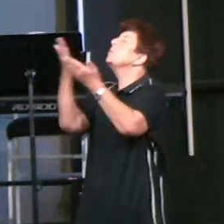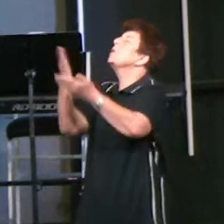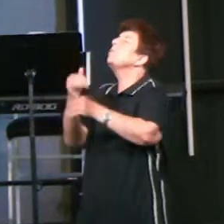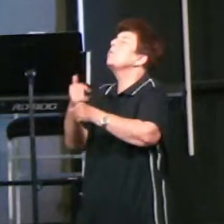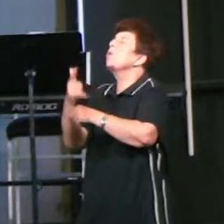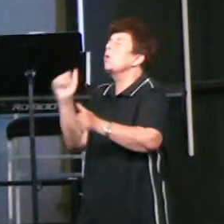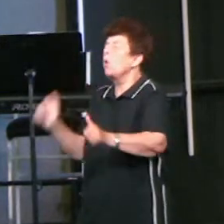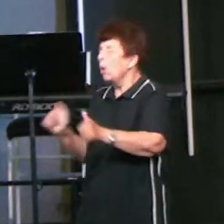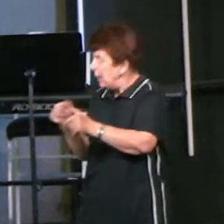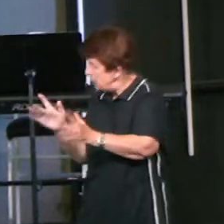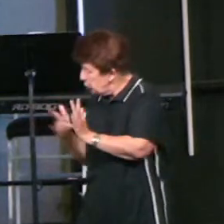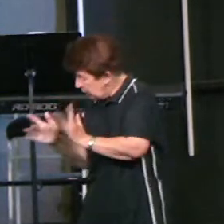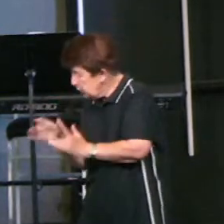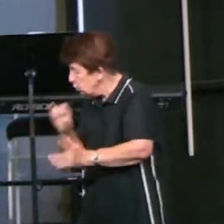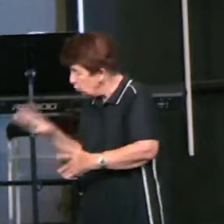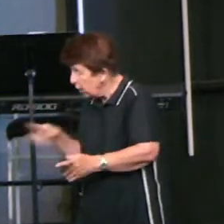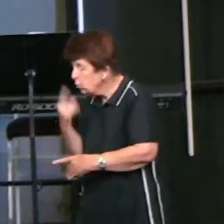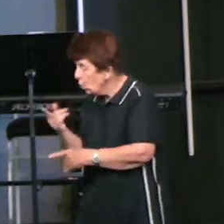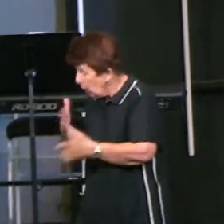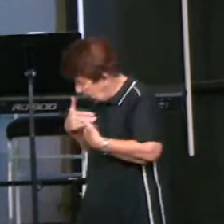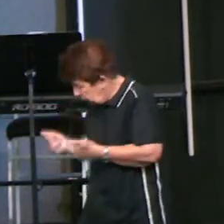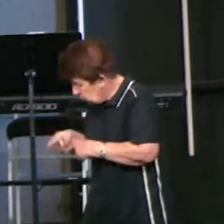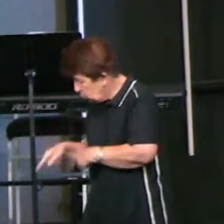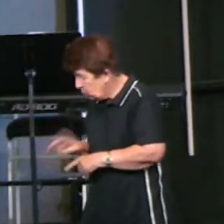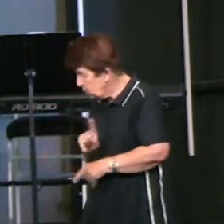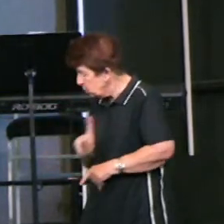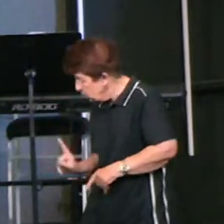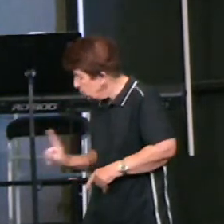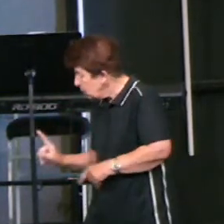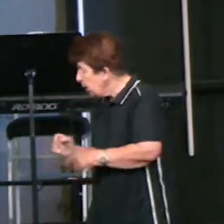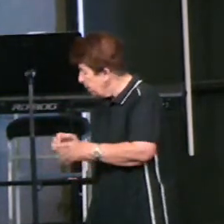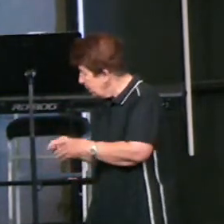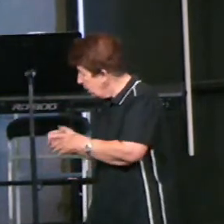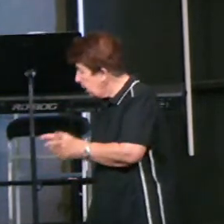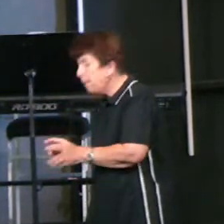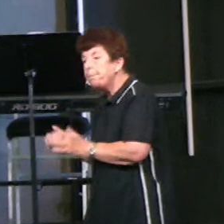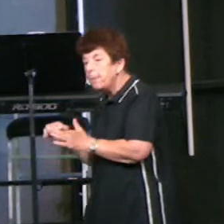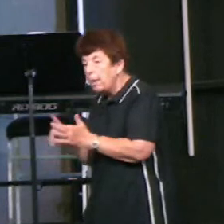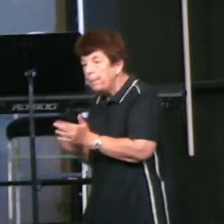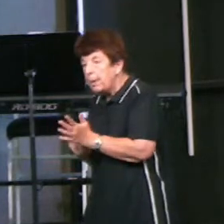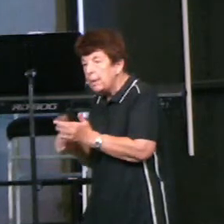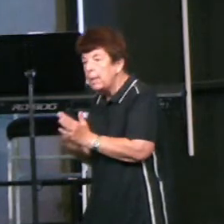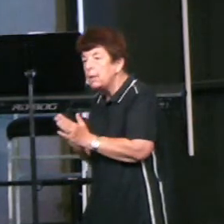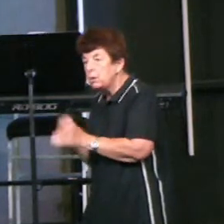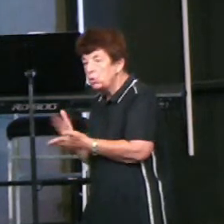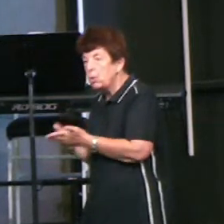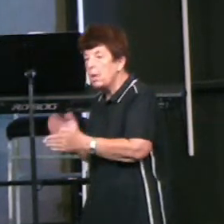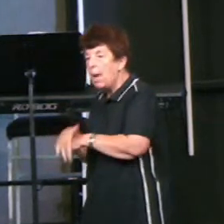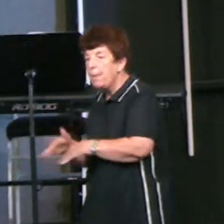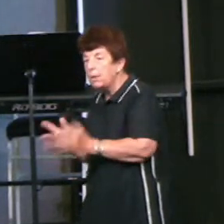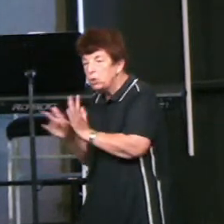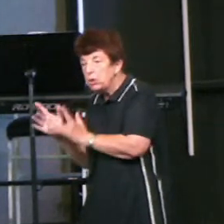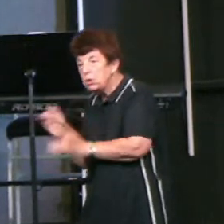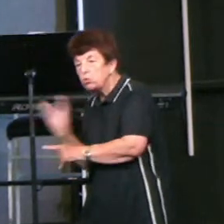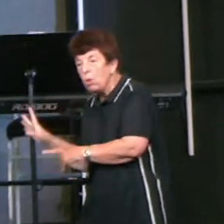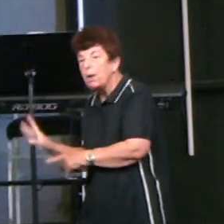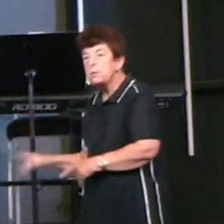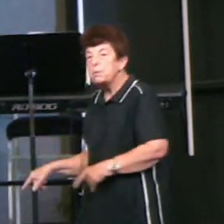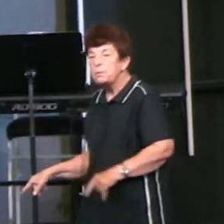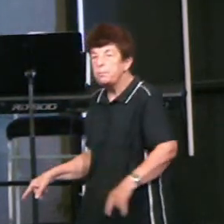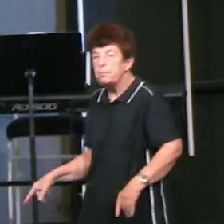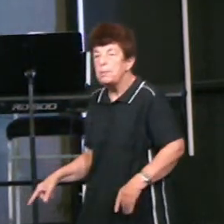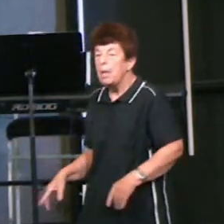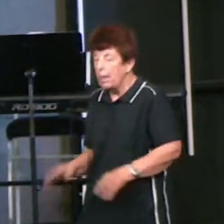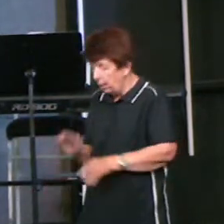Christ who heals you. It's Peter presenting the gospel. And we see at the